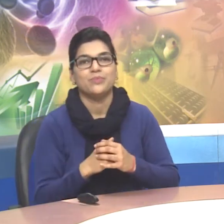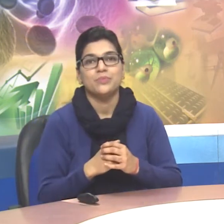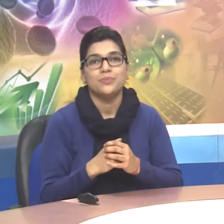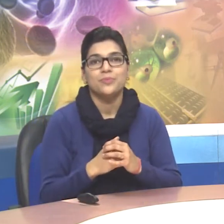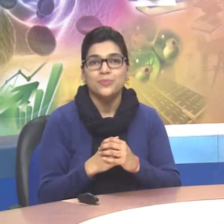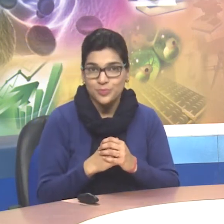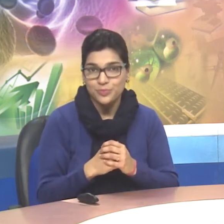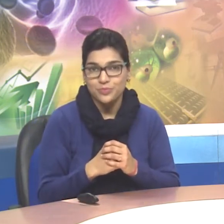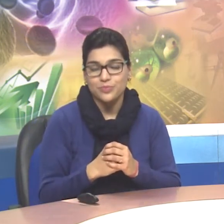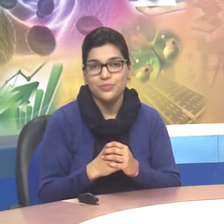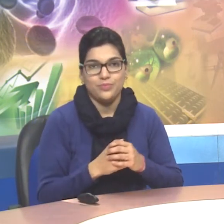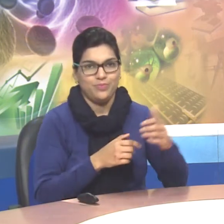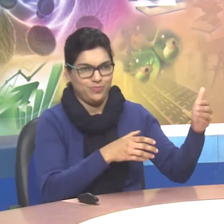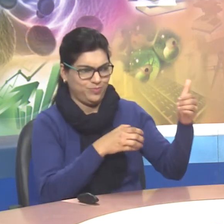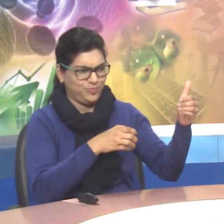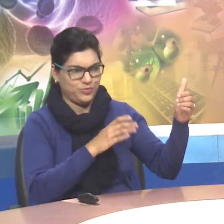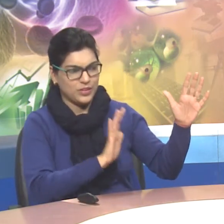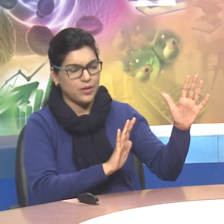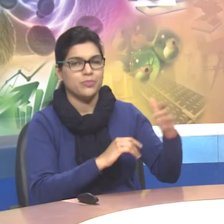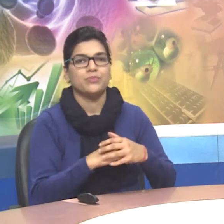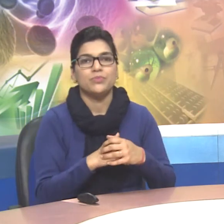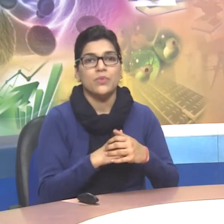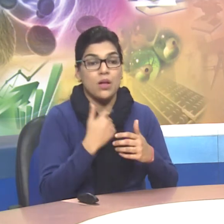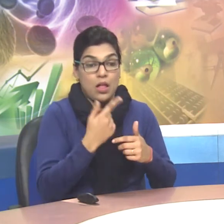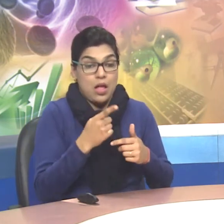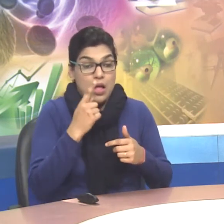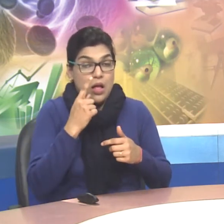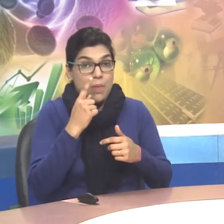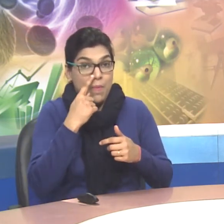and so has your father. Oh,